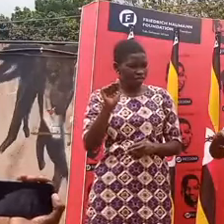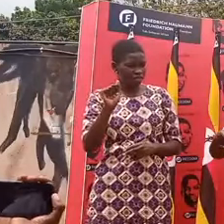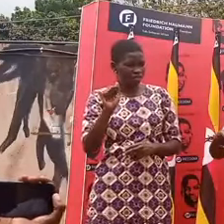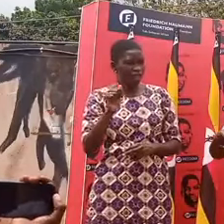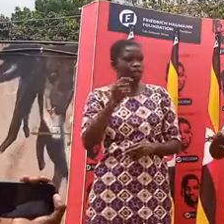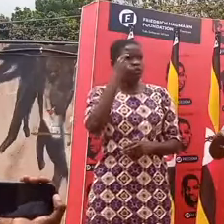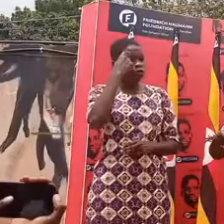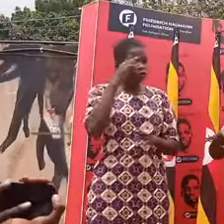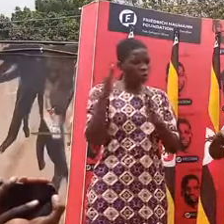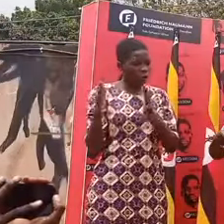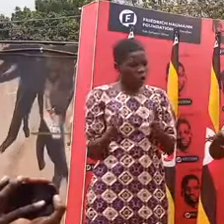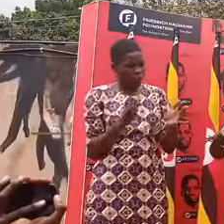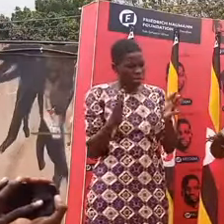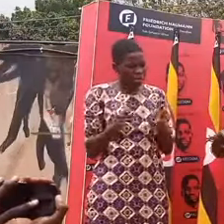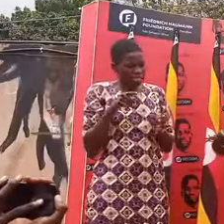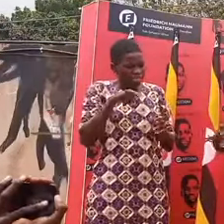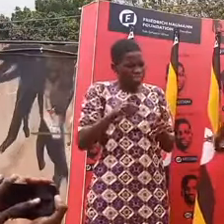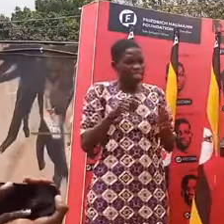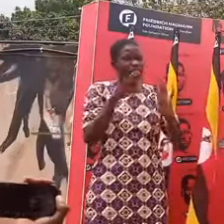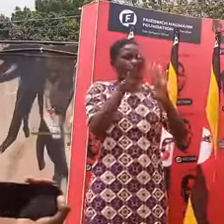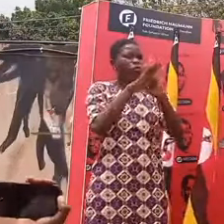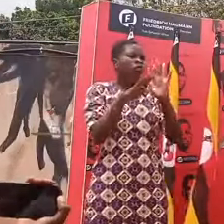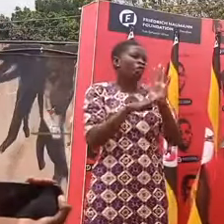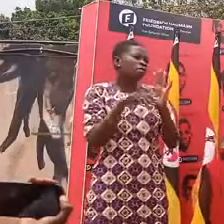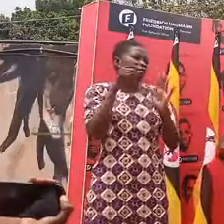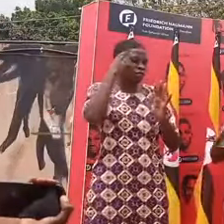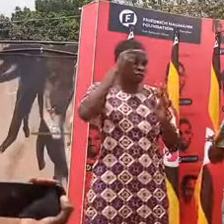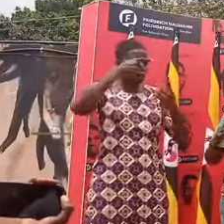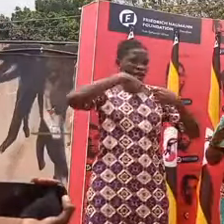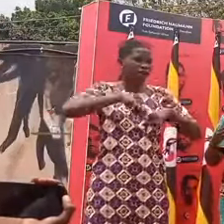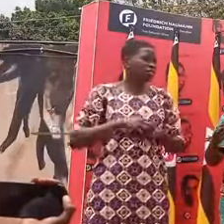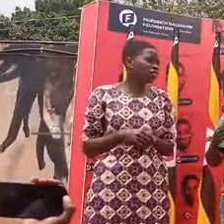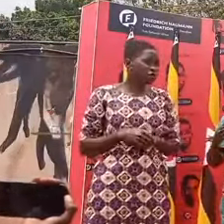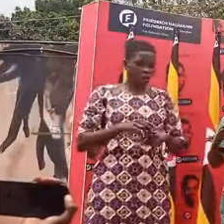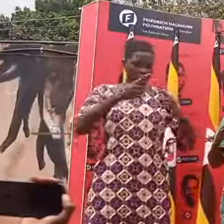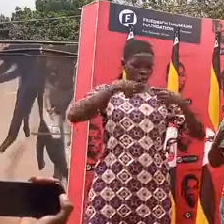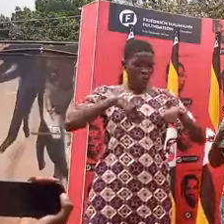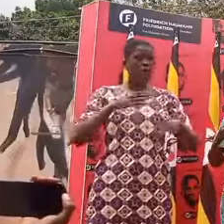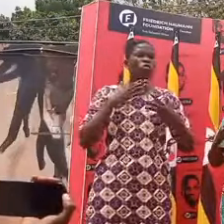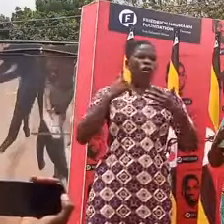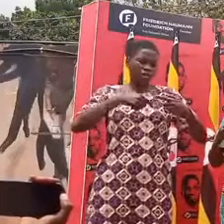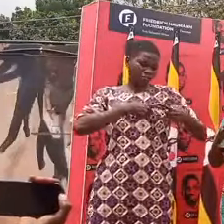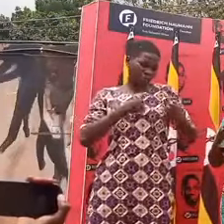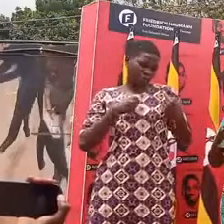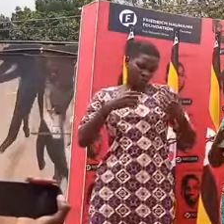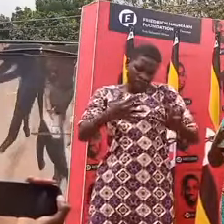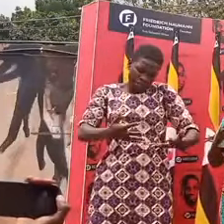for organizing this space for us, to pour our hearts out.